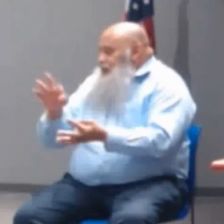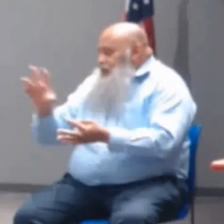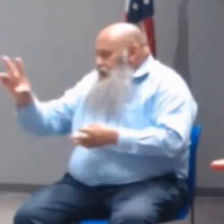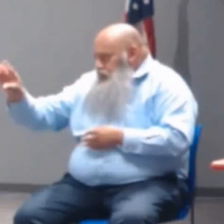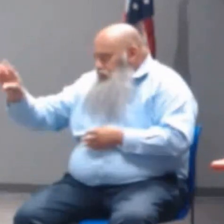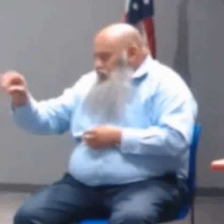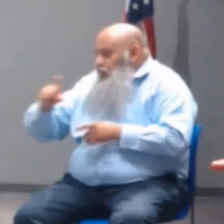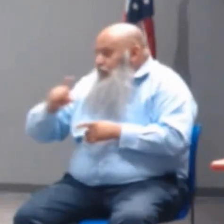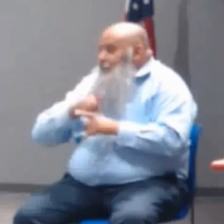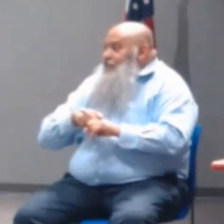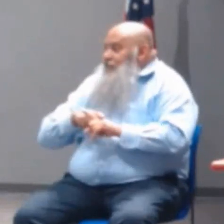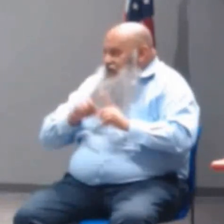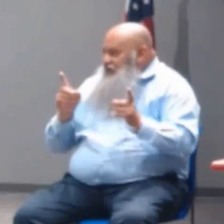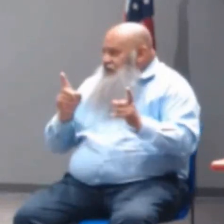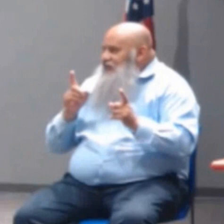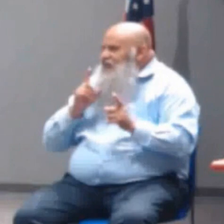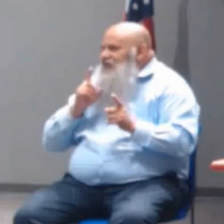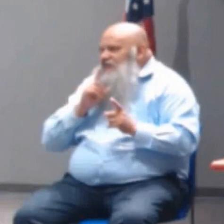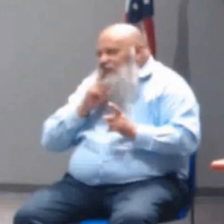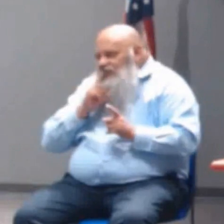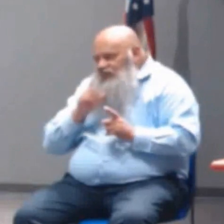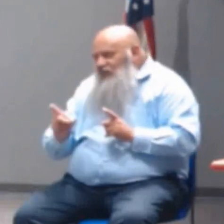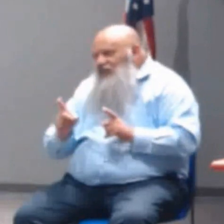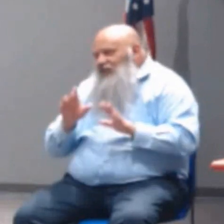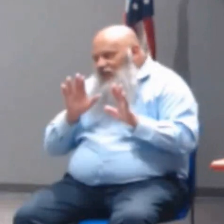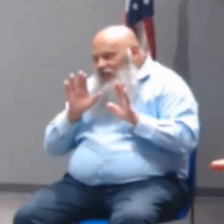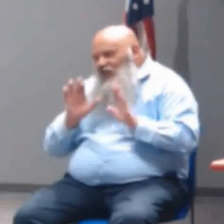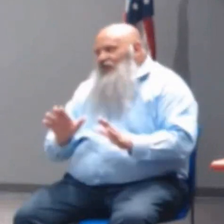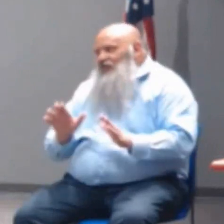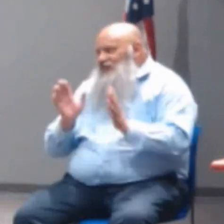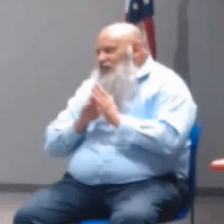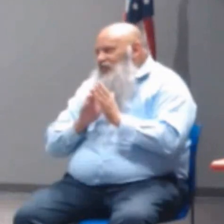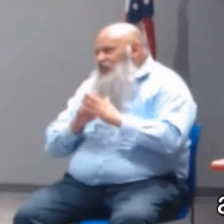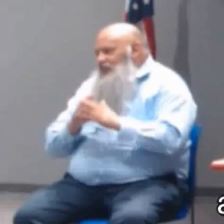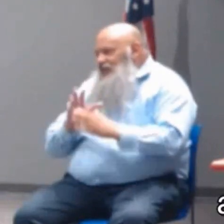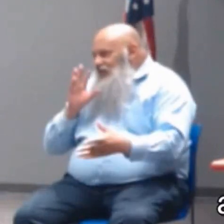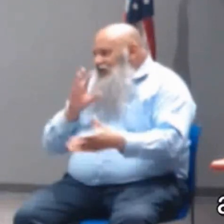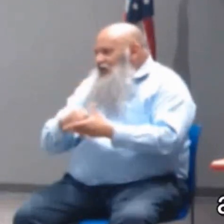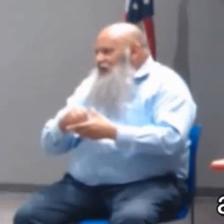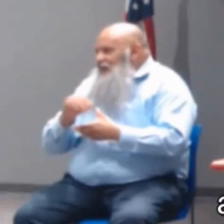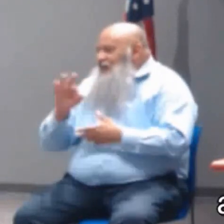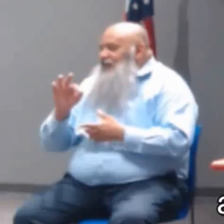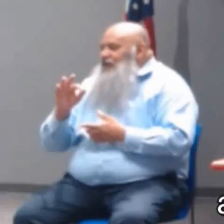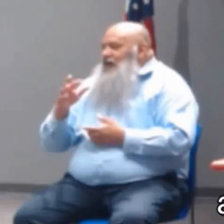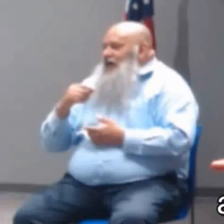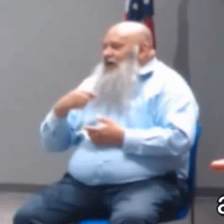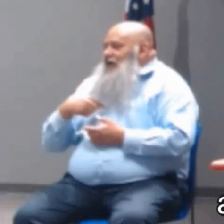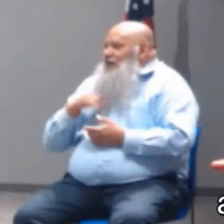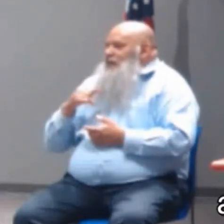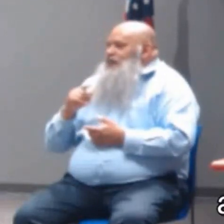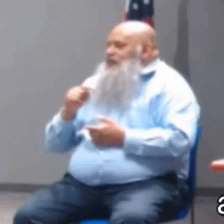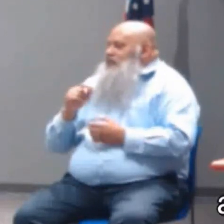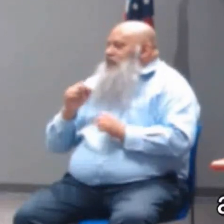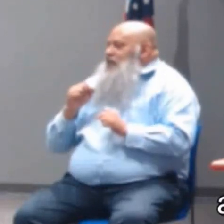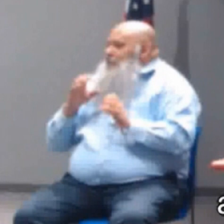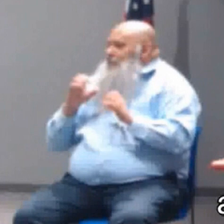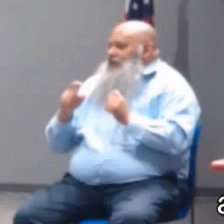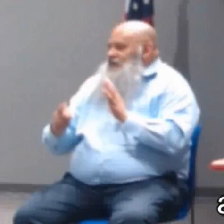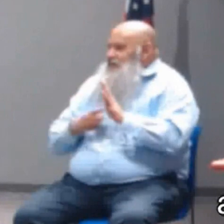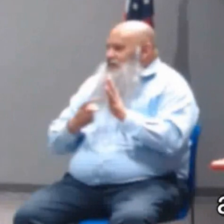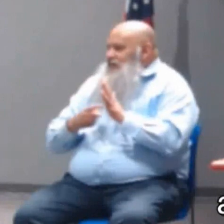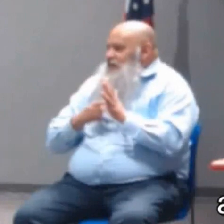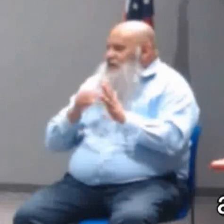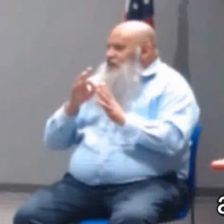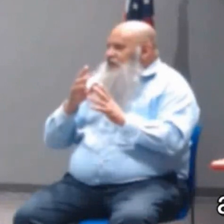but it's really an awesome community to be part of, and I'm just amazed sometimes